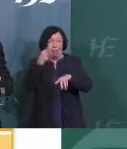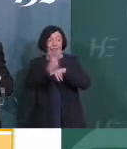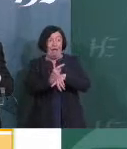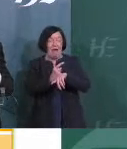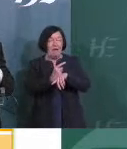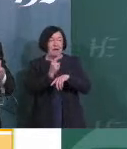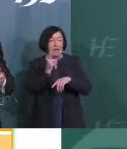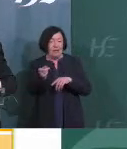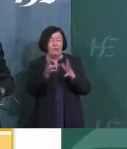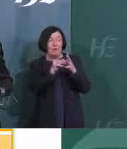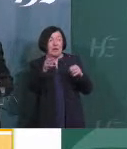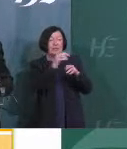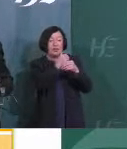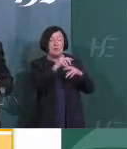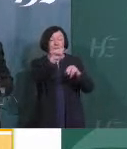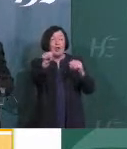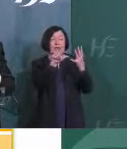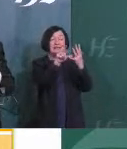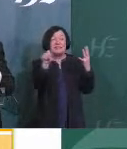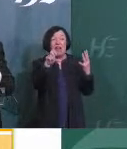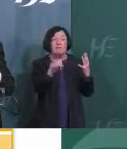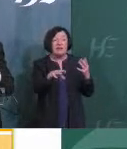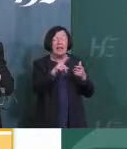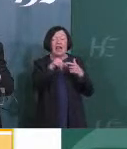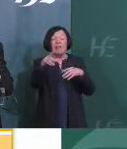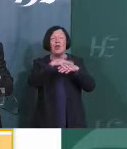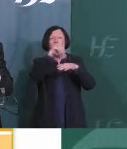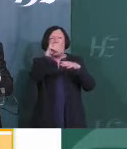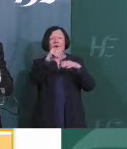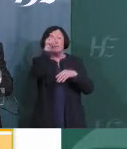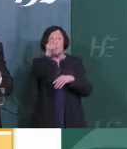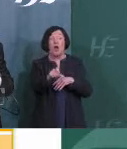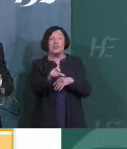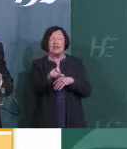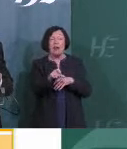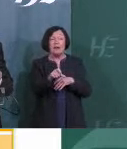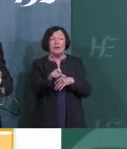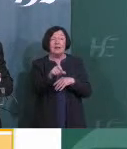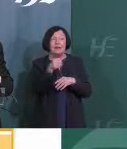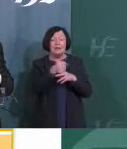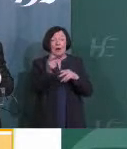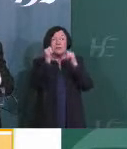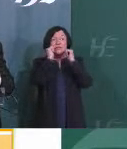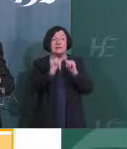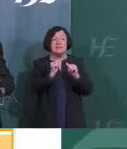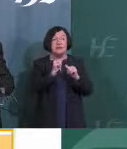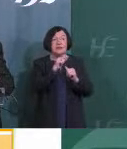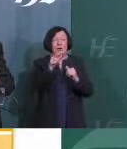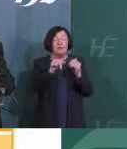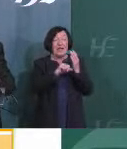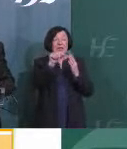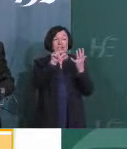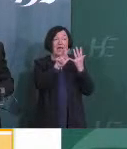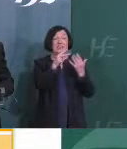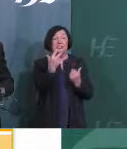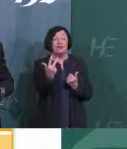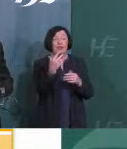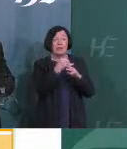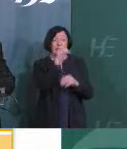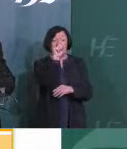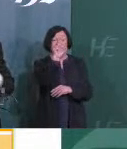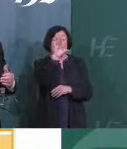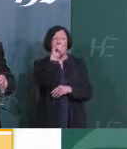were reporting people in their 70s. And indeed, the oldest person that we had shown in attendance was an 83-year-old in